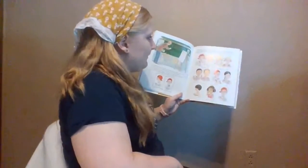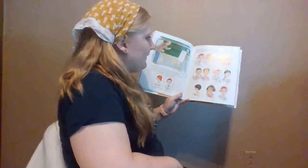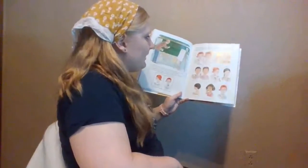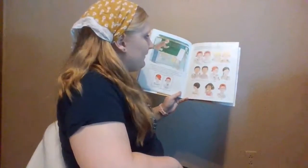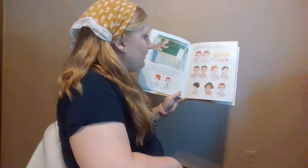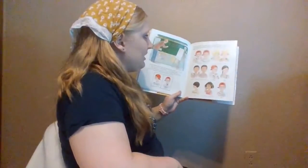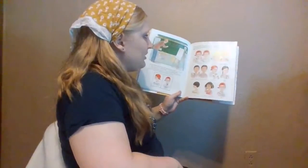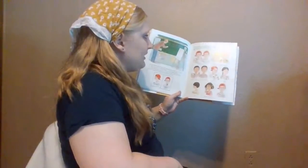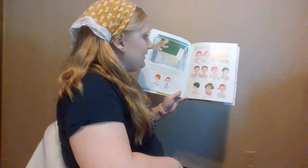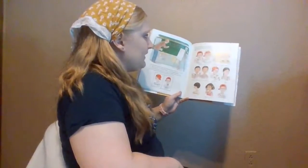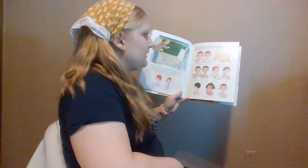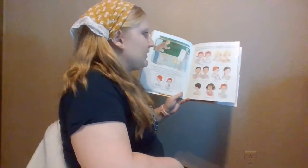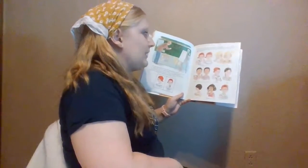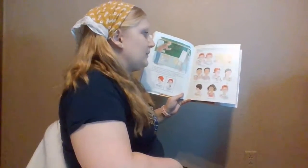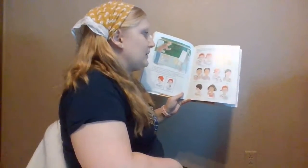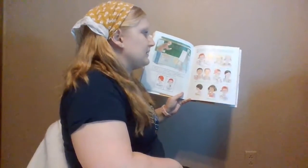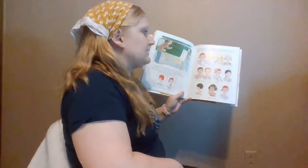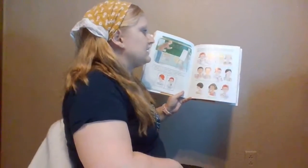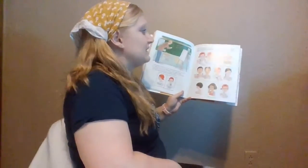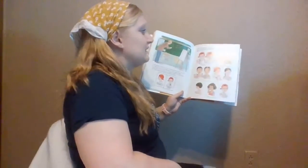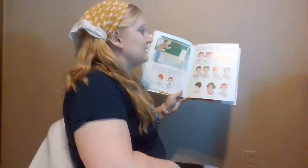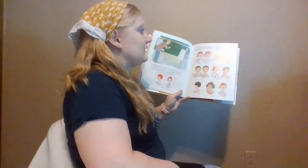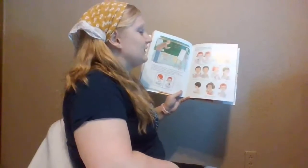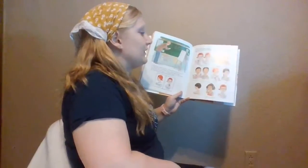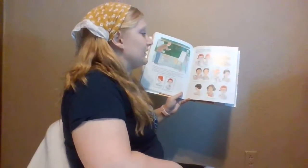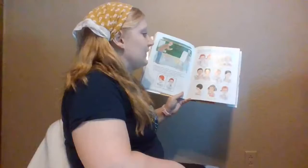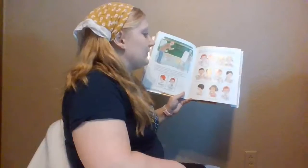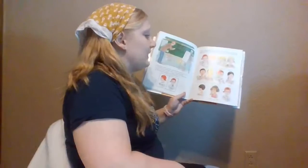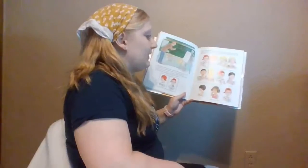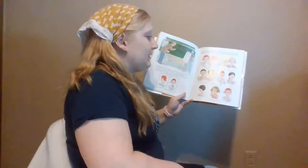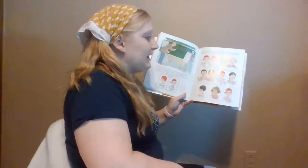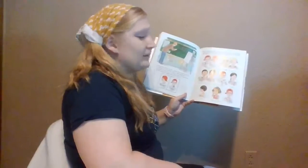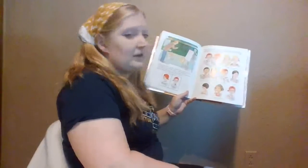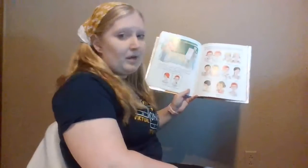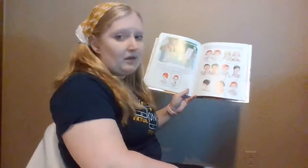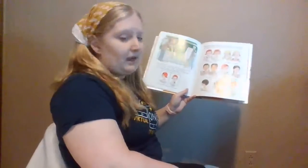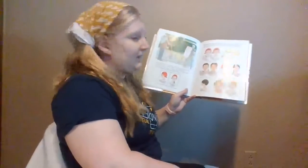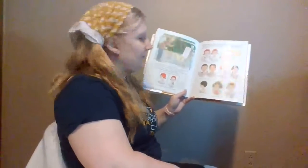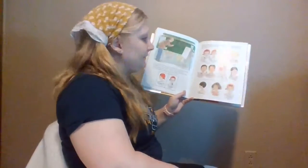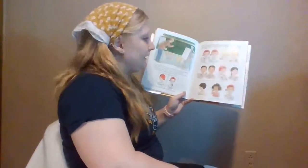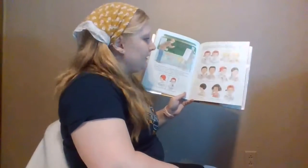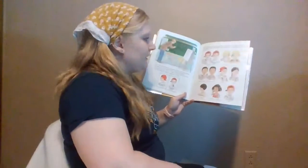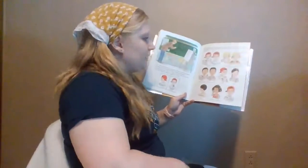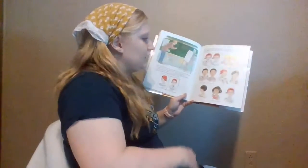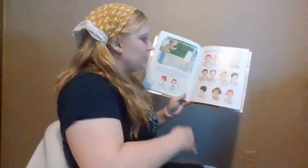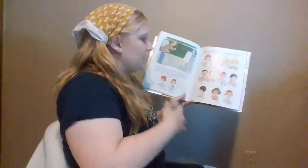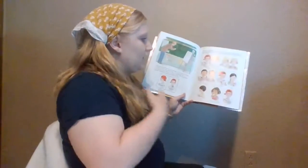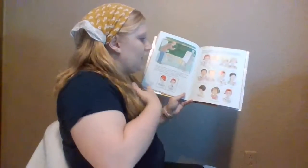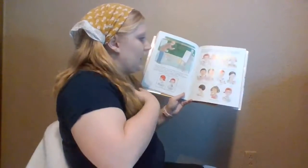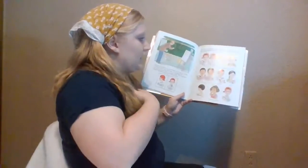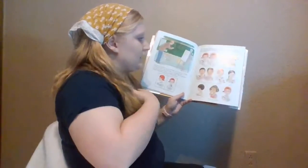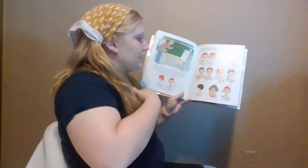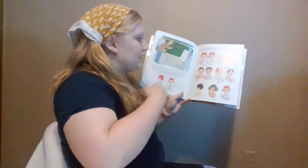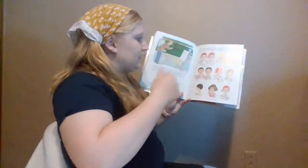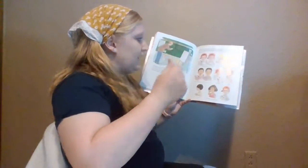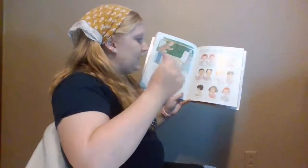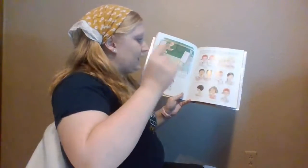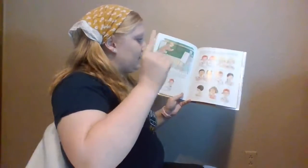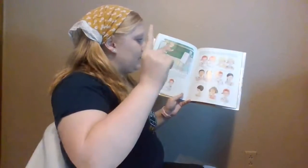can feel the vibrations and sign the words to the song Take Me Out to the Ball Game. So, take